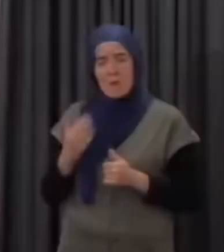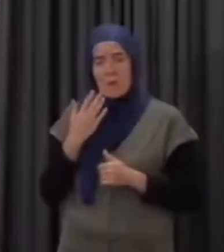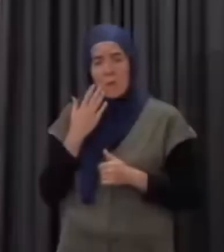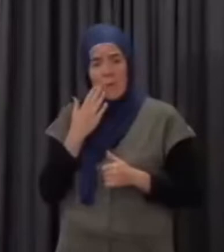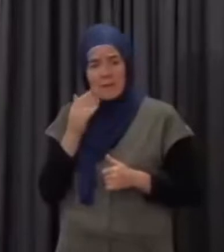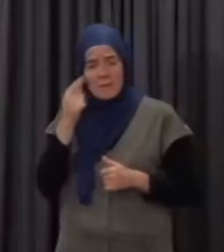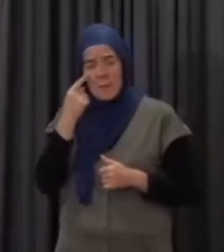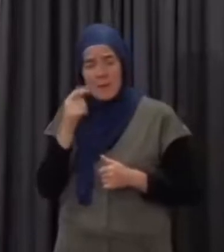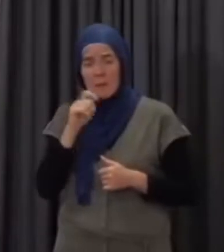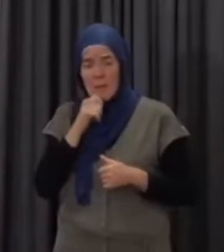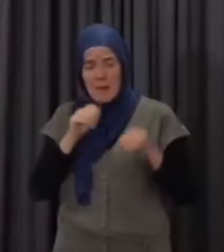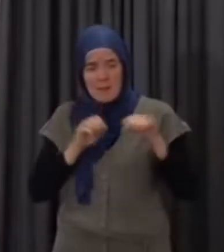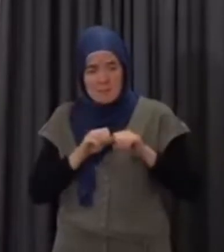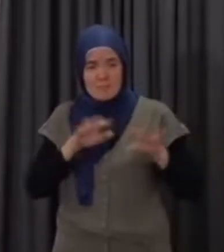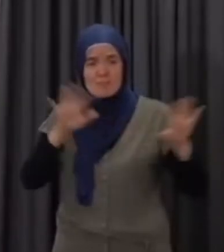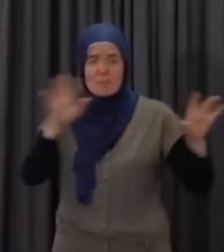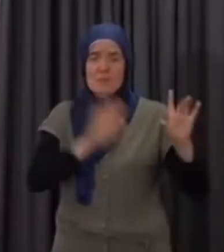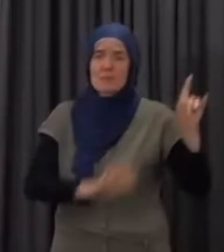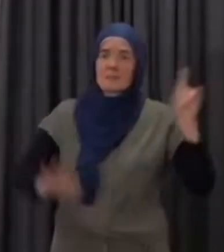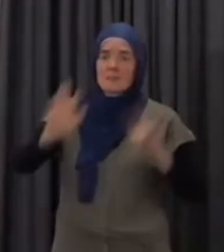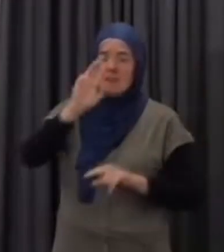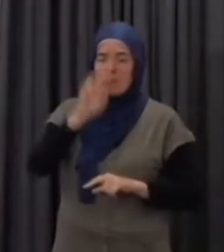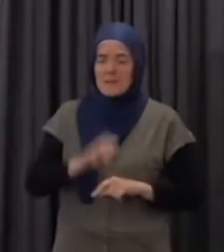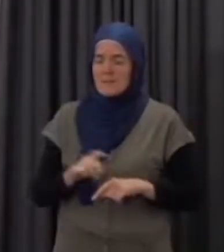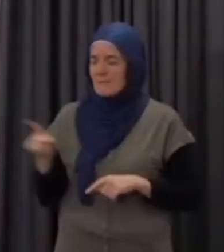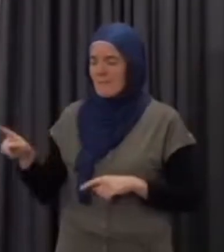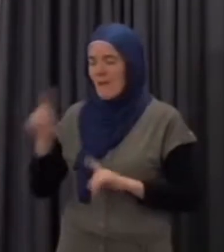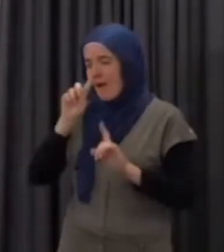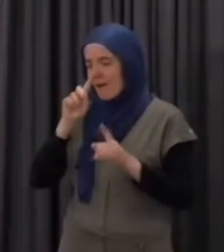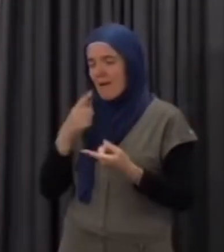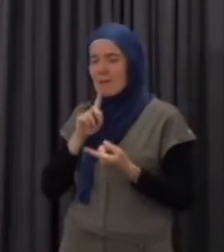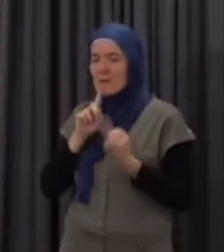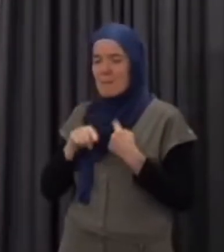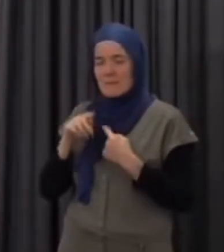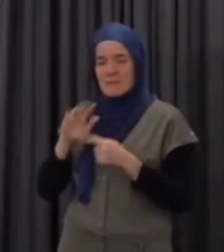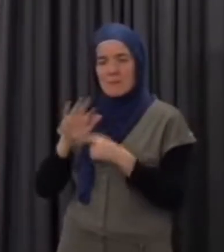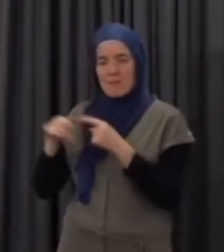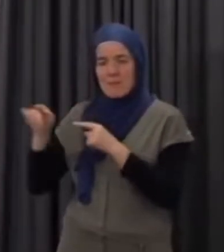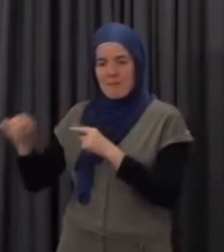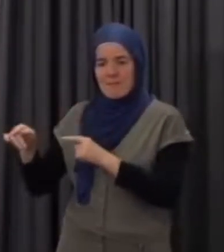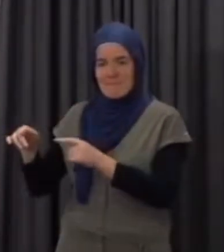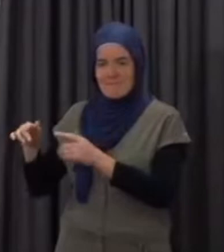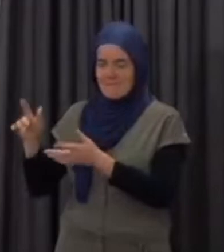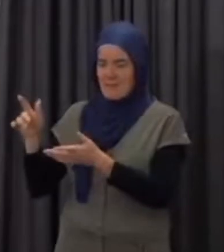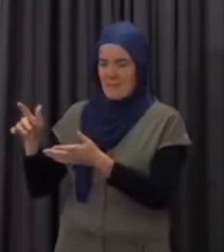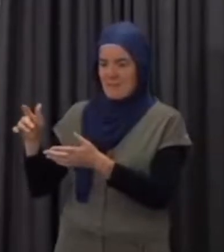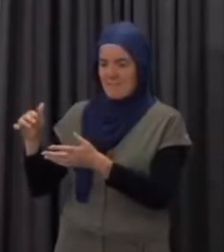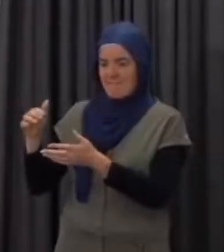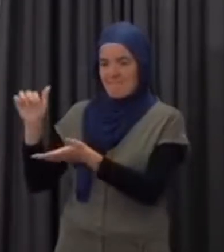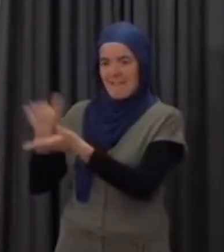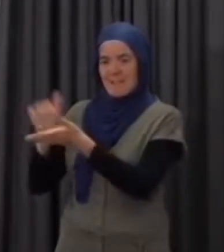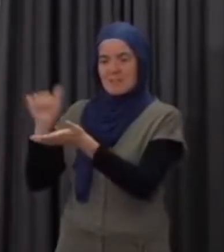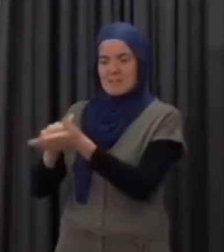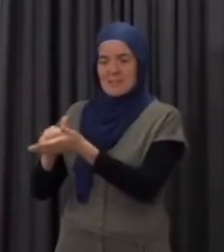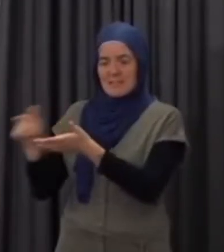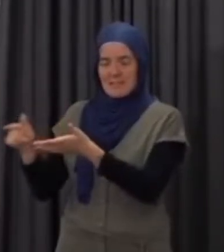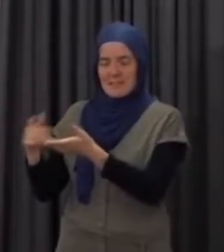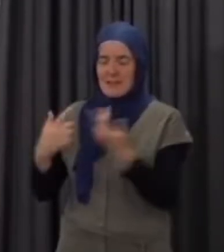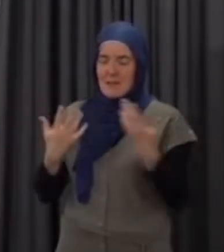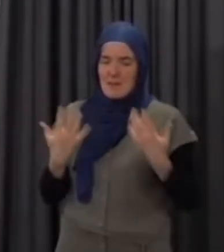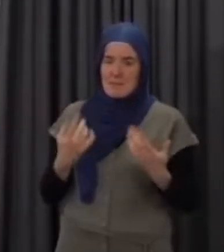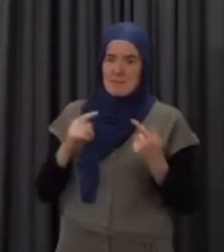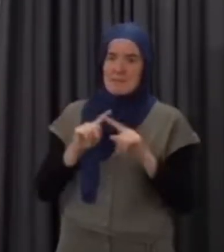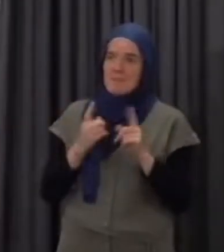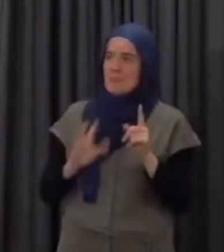comment on the validation. Obviously, we have professional experts across the UK, including our public health agencies, who will be part in terms of validating that at this